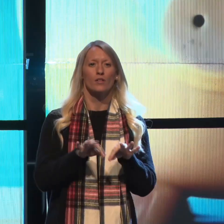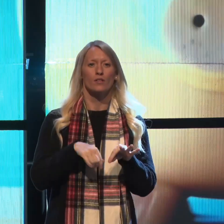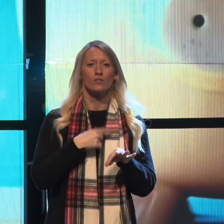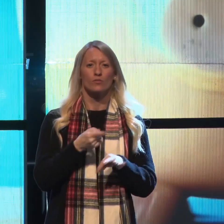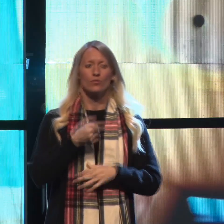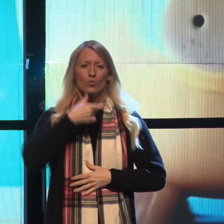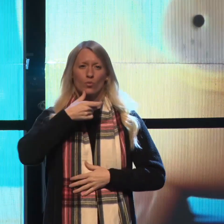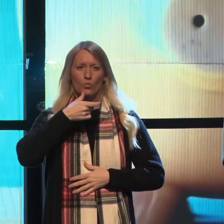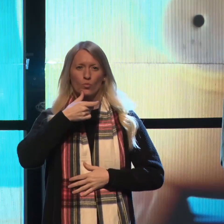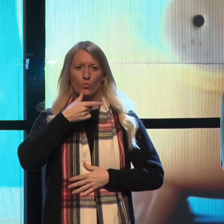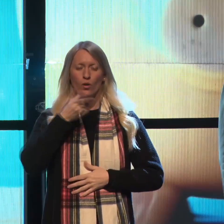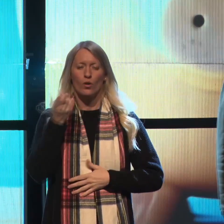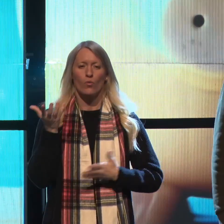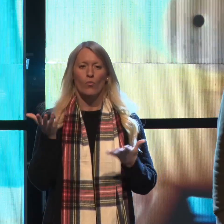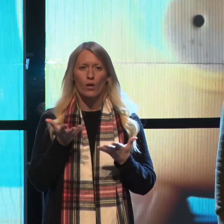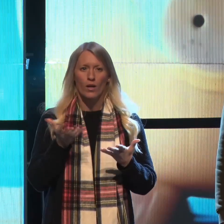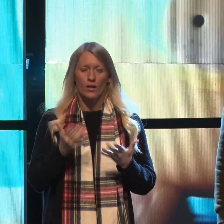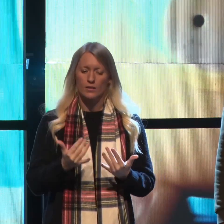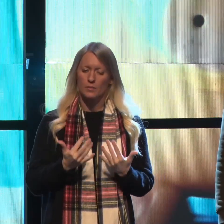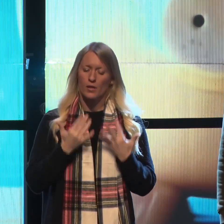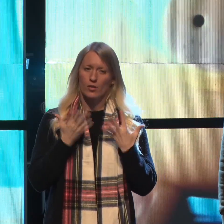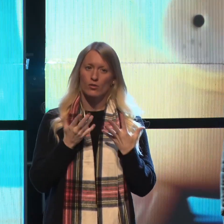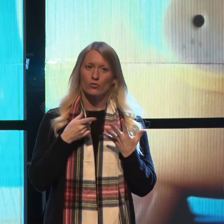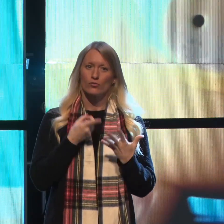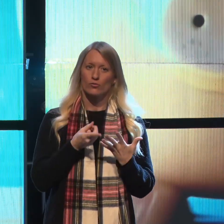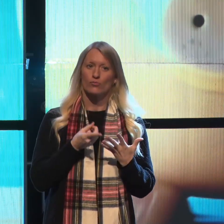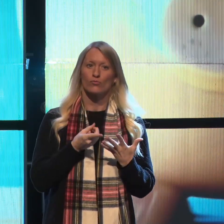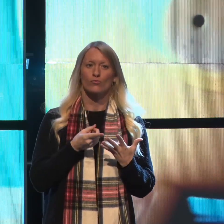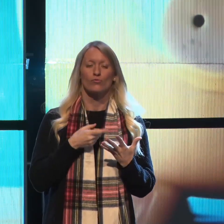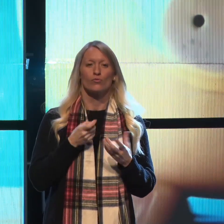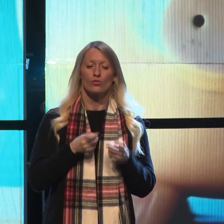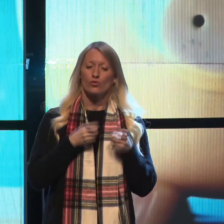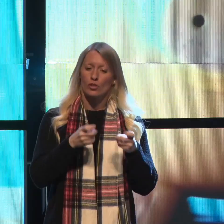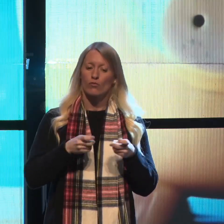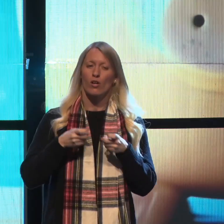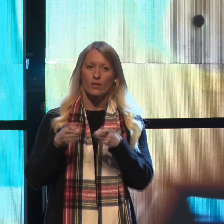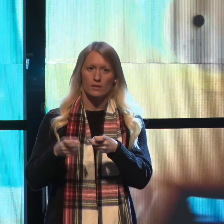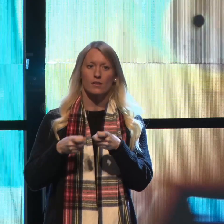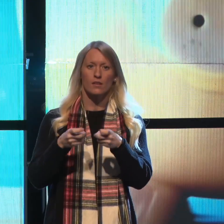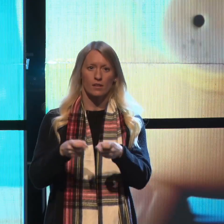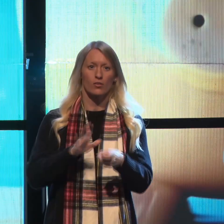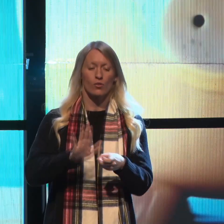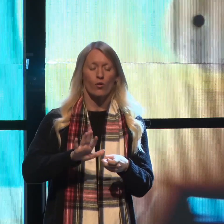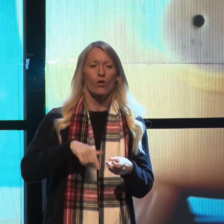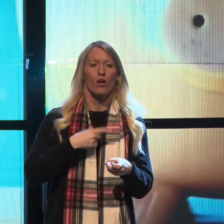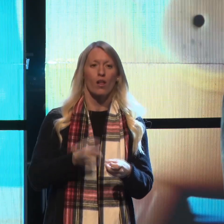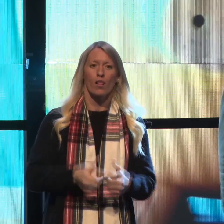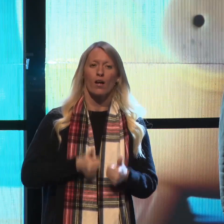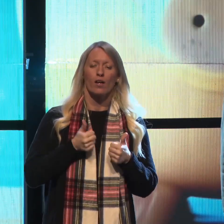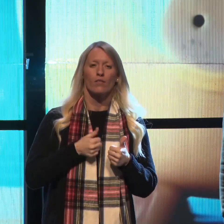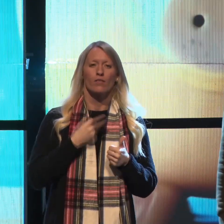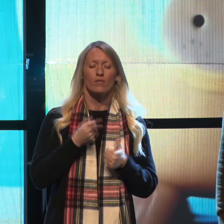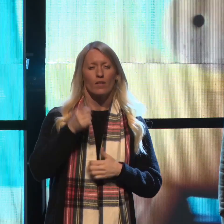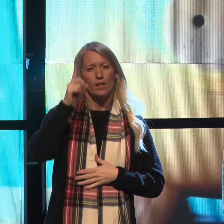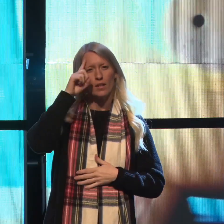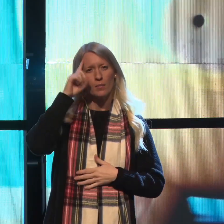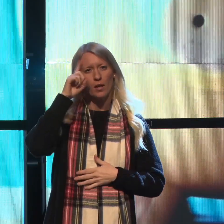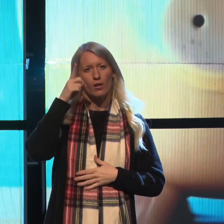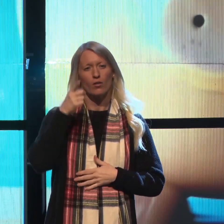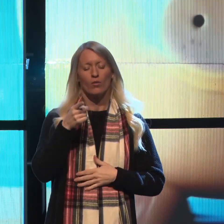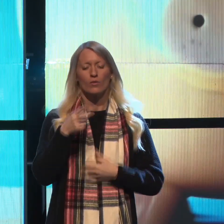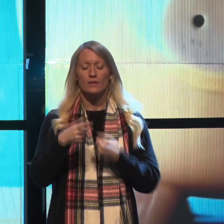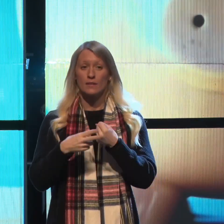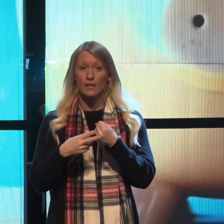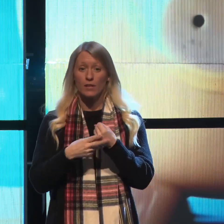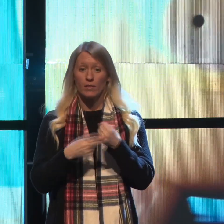what inspires generosity in your life? Think about it in terms of saving. Why is saving important to you? Why